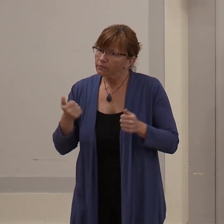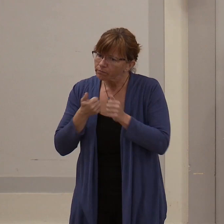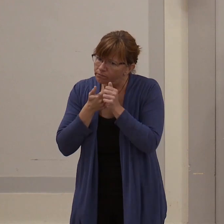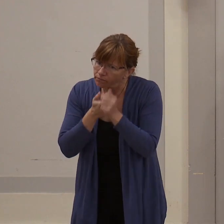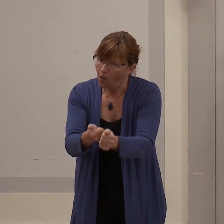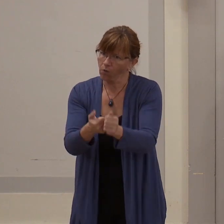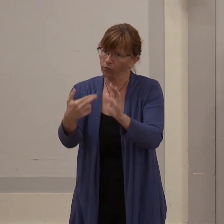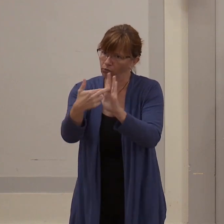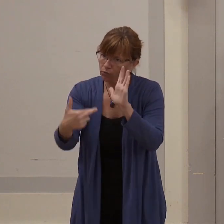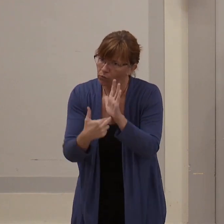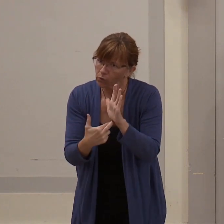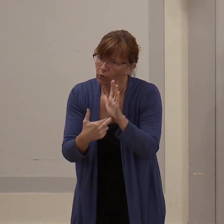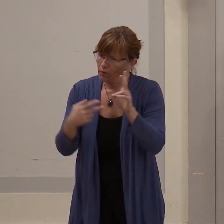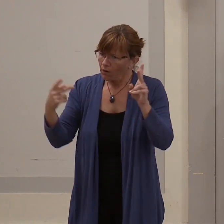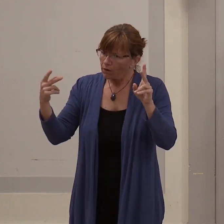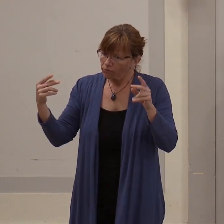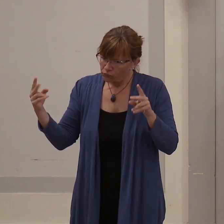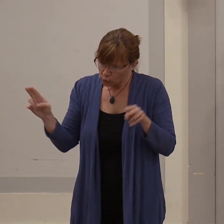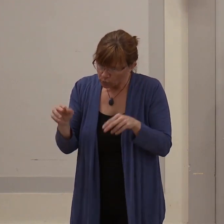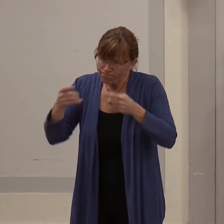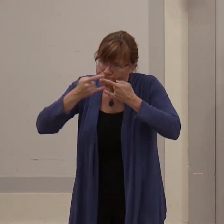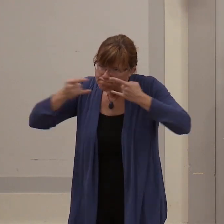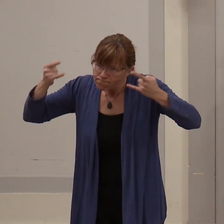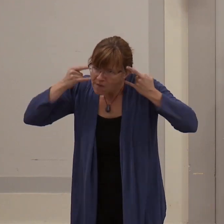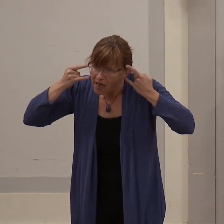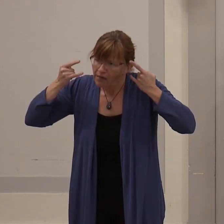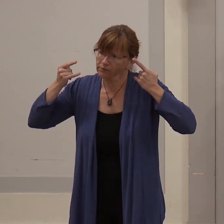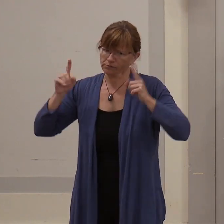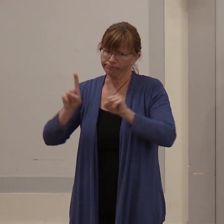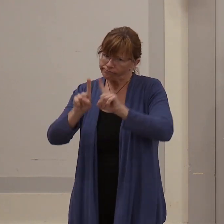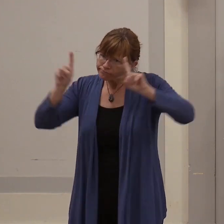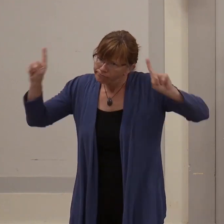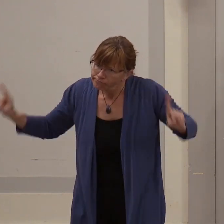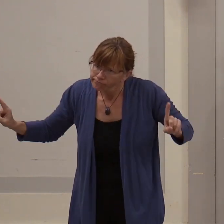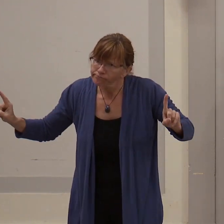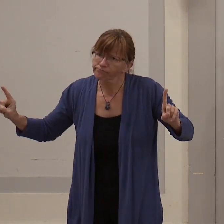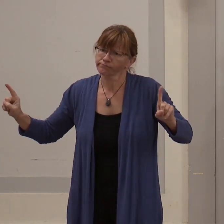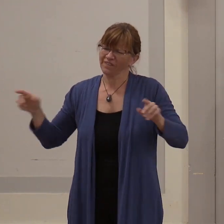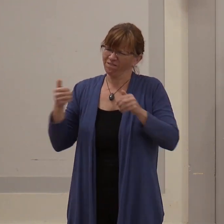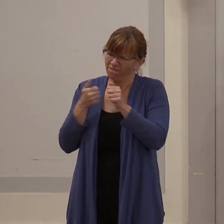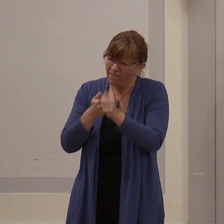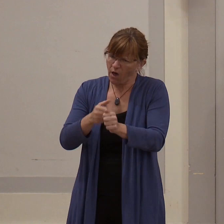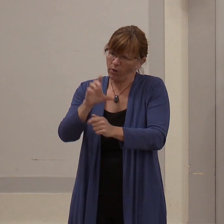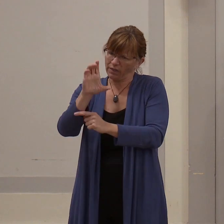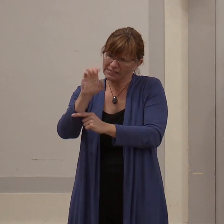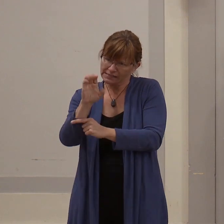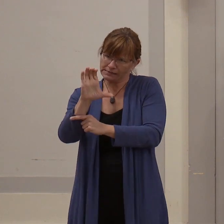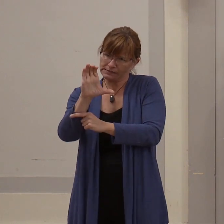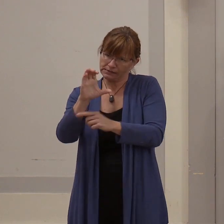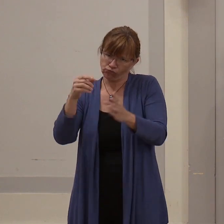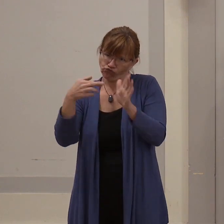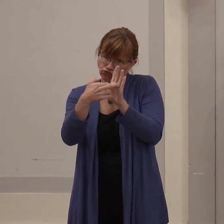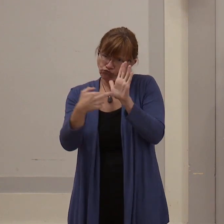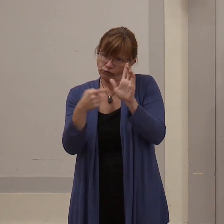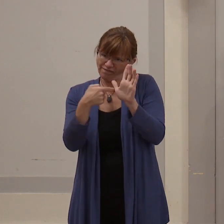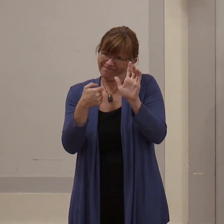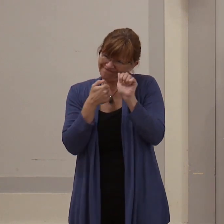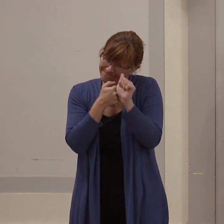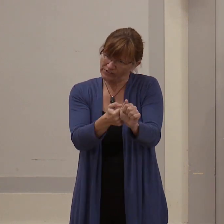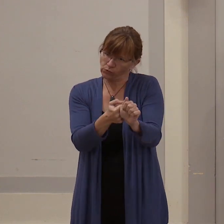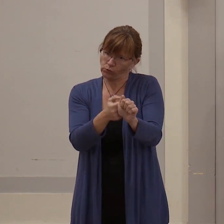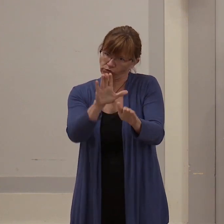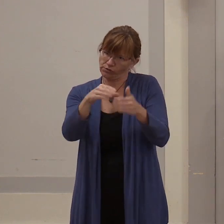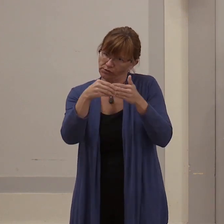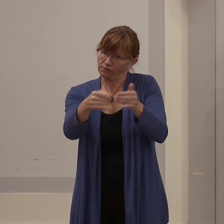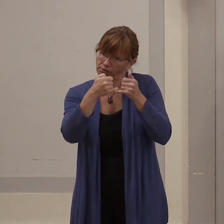your mask. Don't intermingle. Follow the CDC guidelines. Listen to what our health commissioner is saying so that you can be just here to